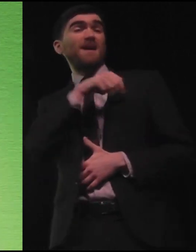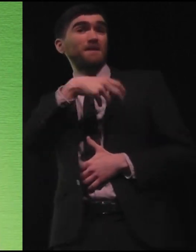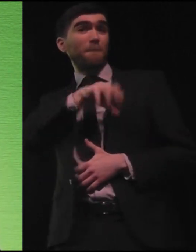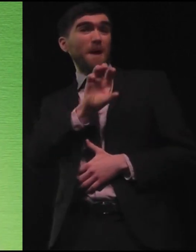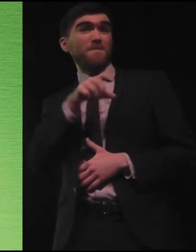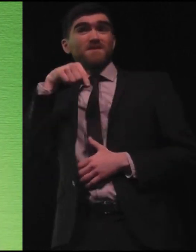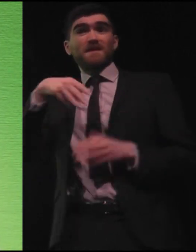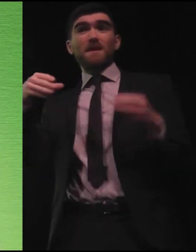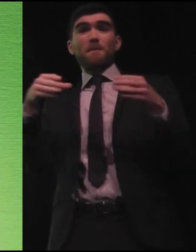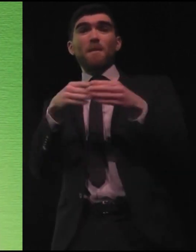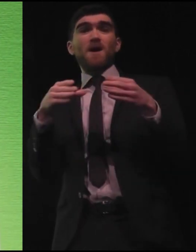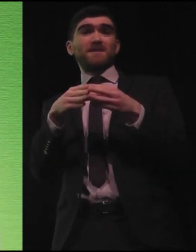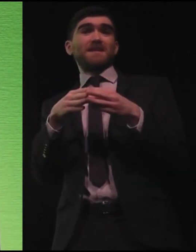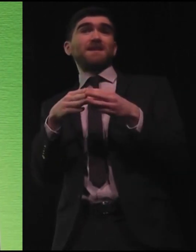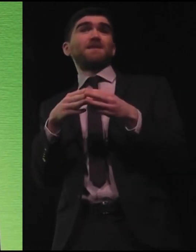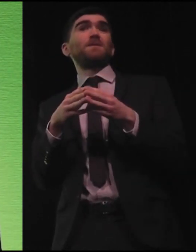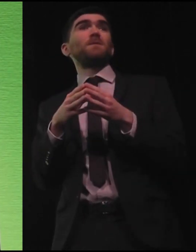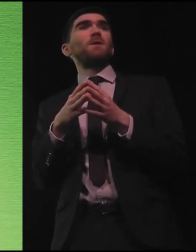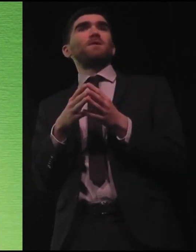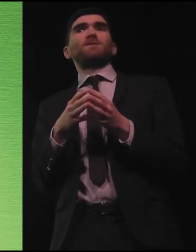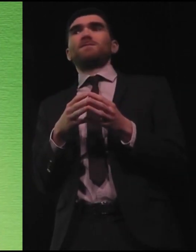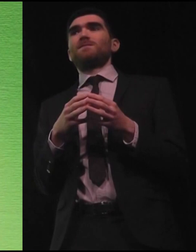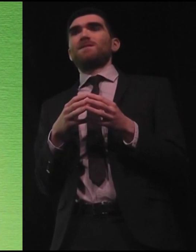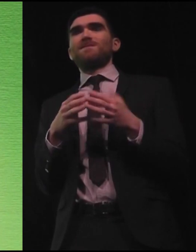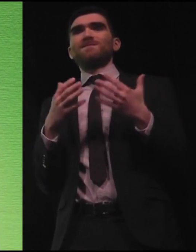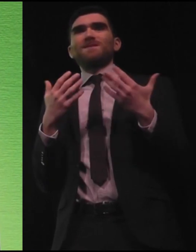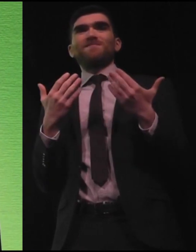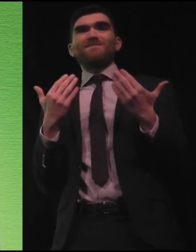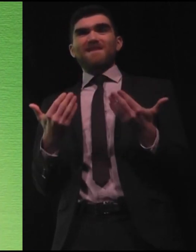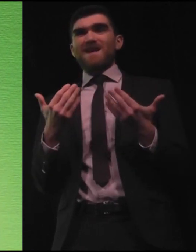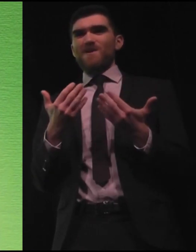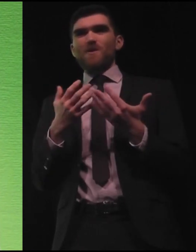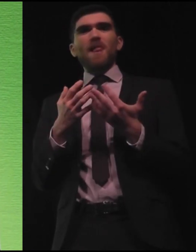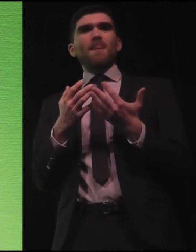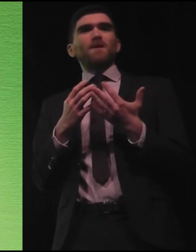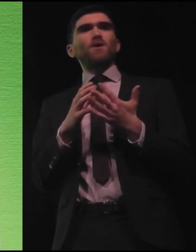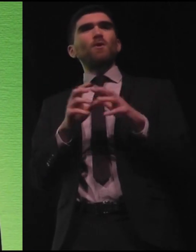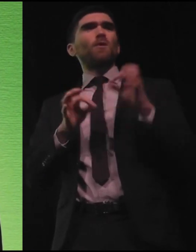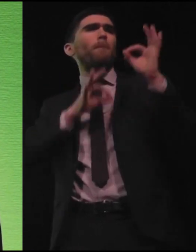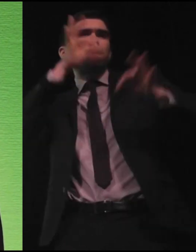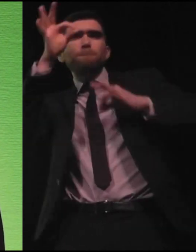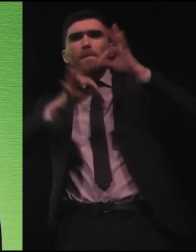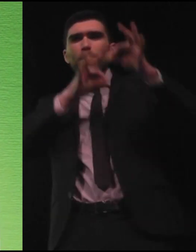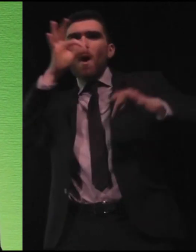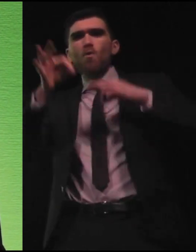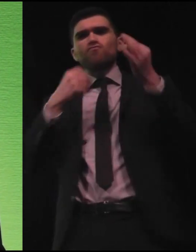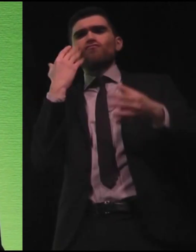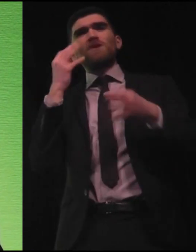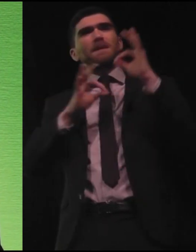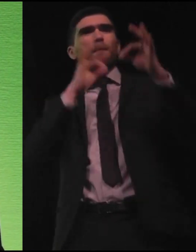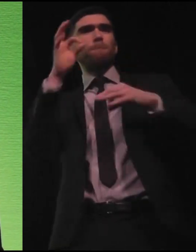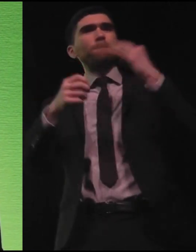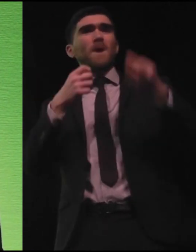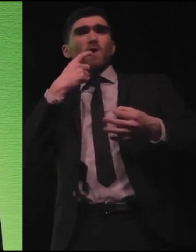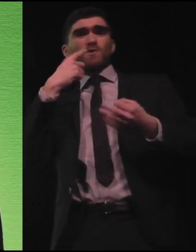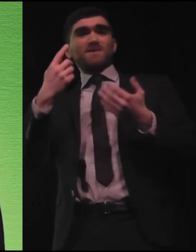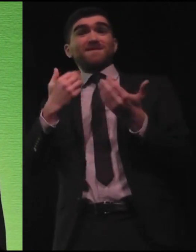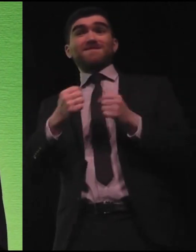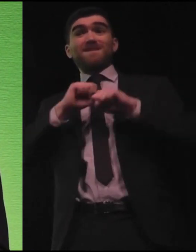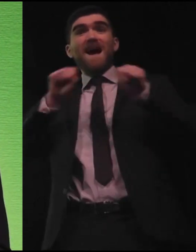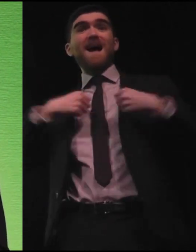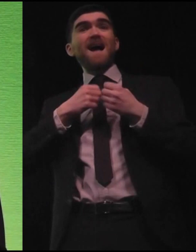in the polls, pushing to win more seats at the general election and ready to change British politics and change it for